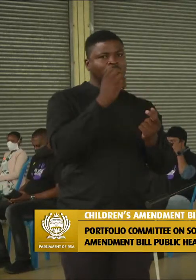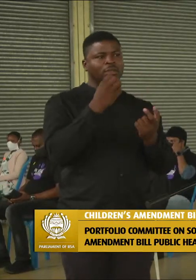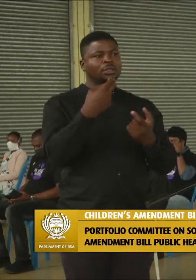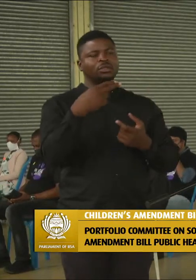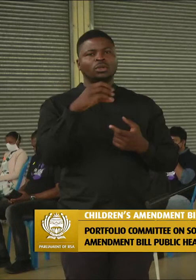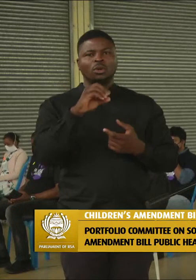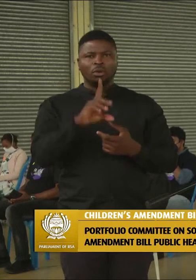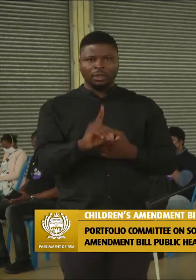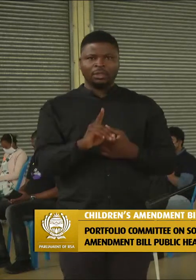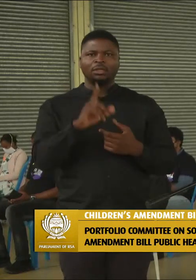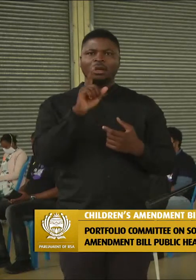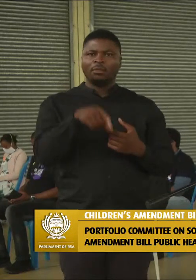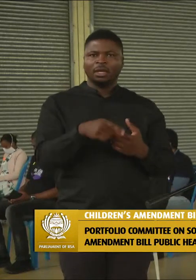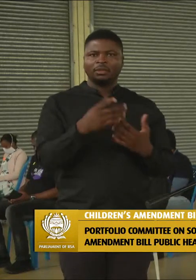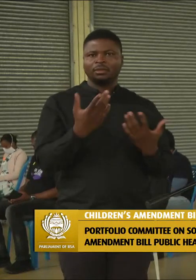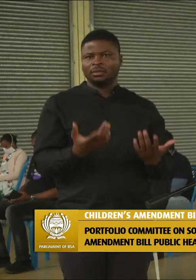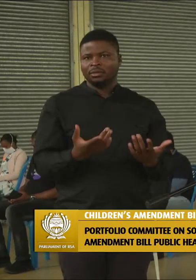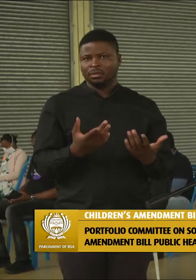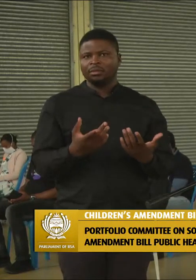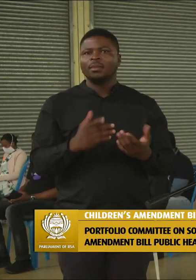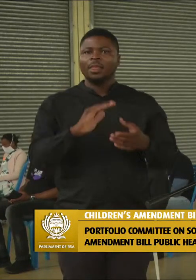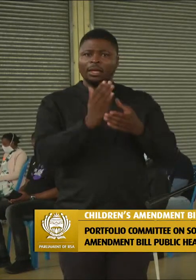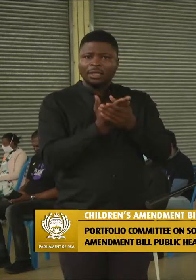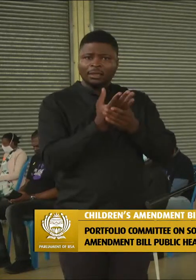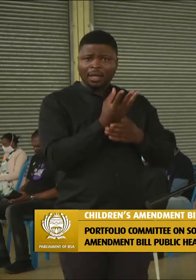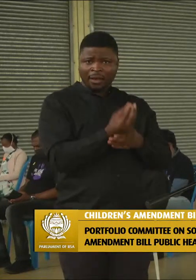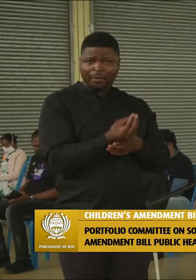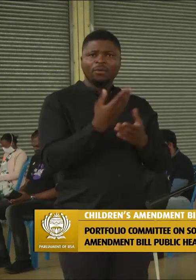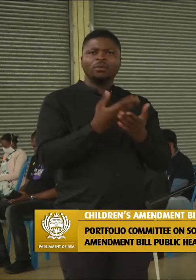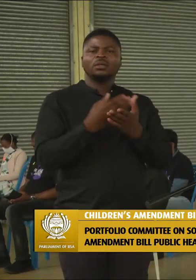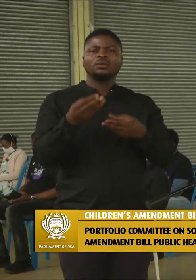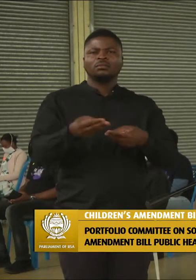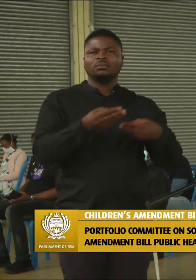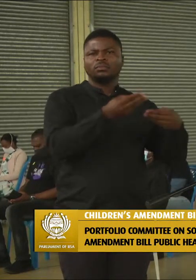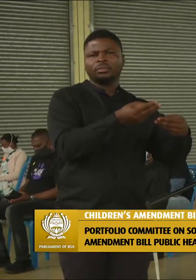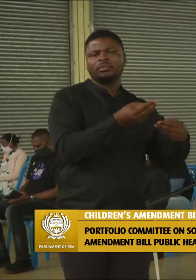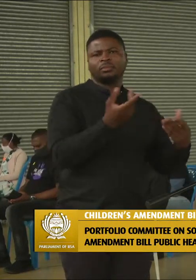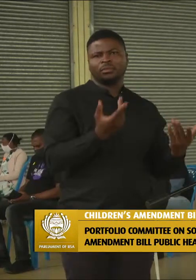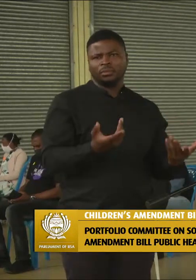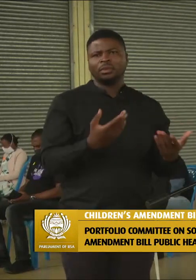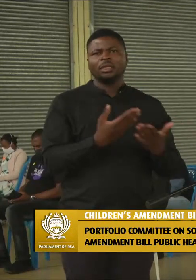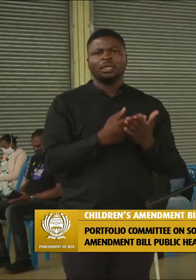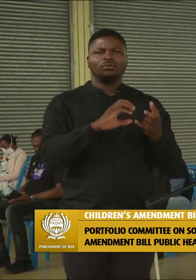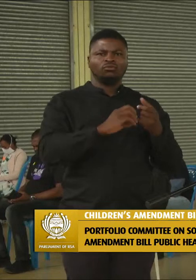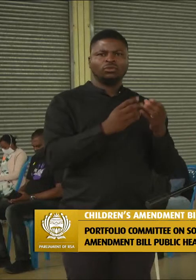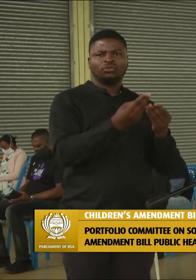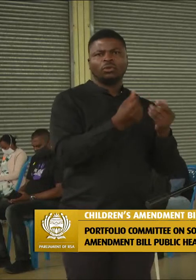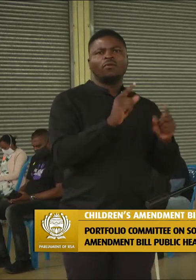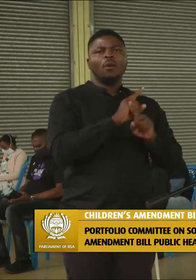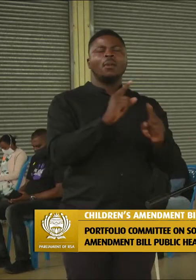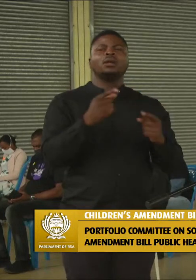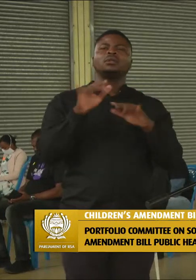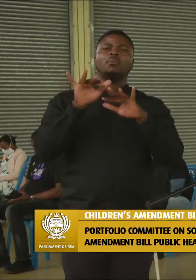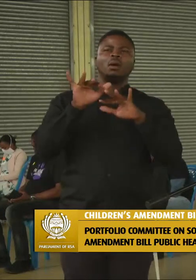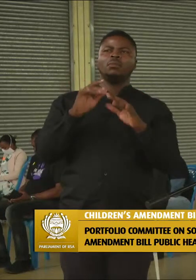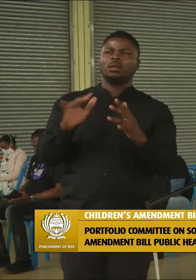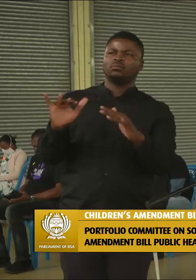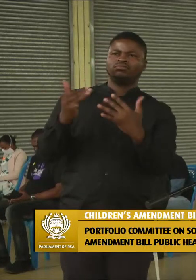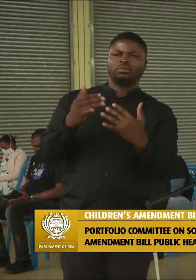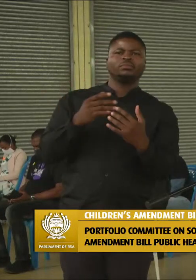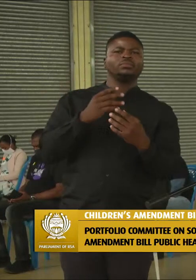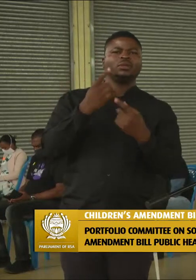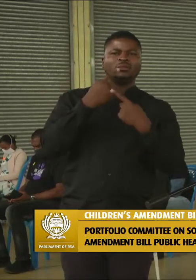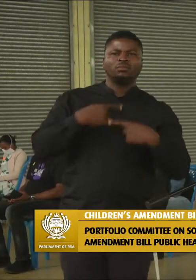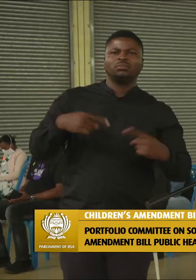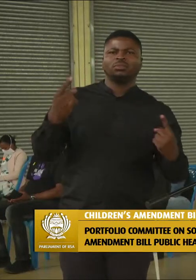up une right yokusuwisha if lonto leyo uzoyikhuluma kwipublic ayinjalongo. So now